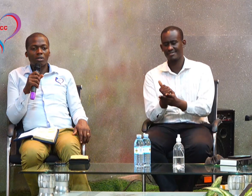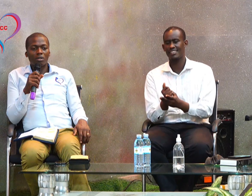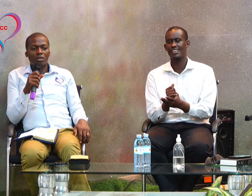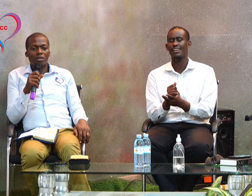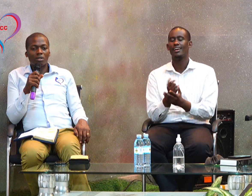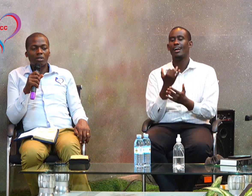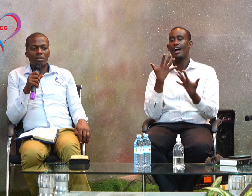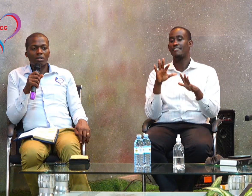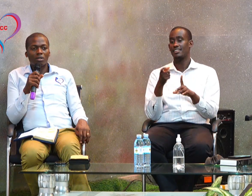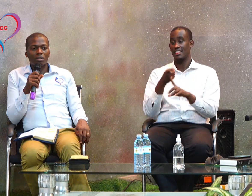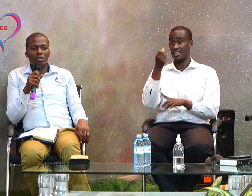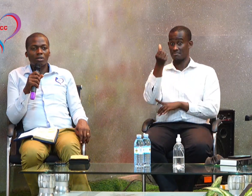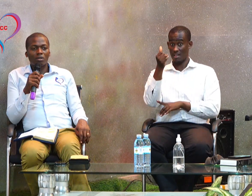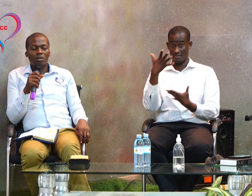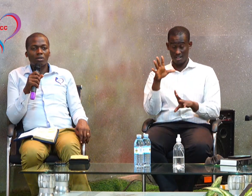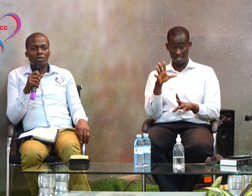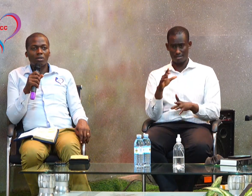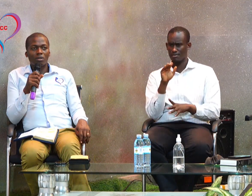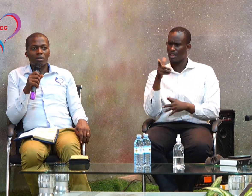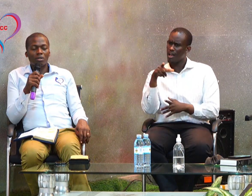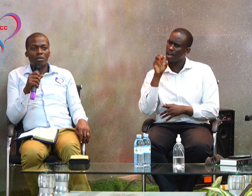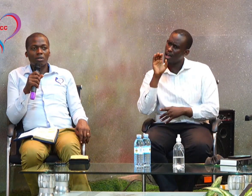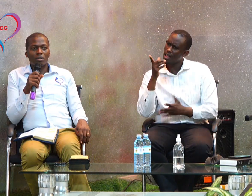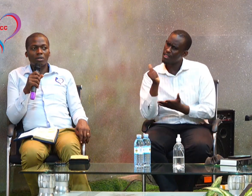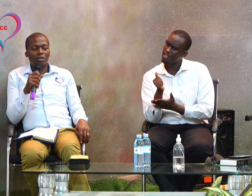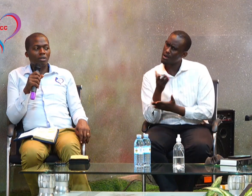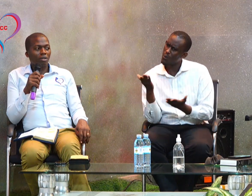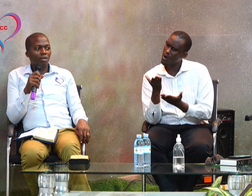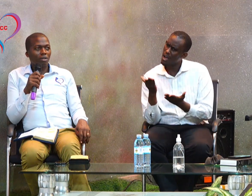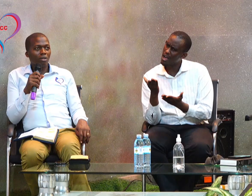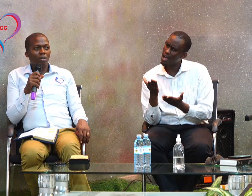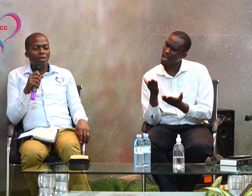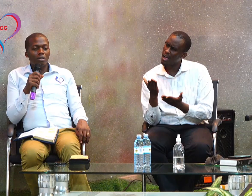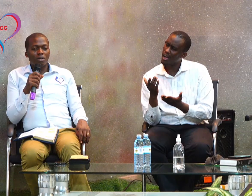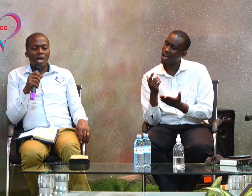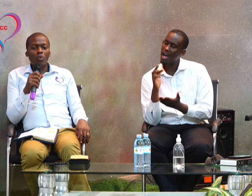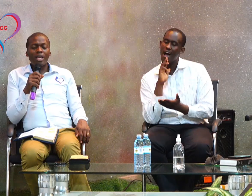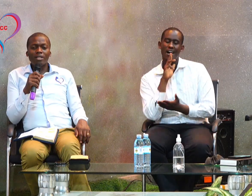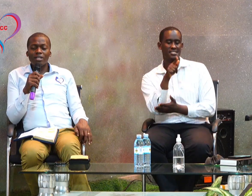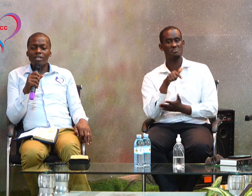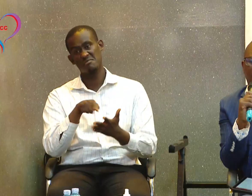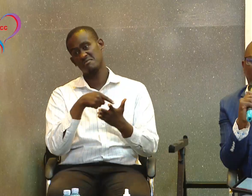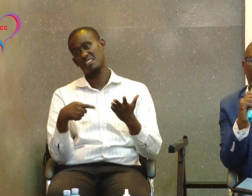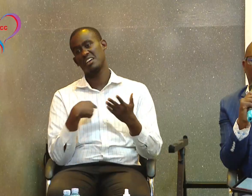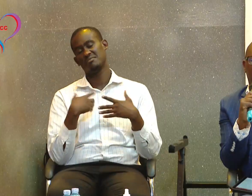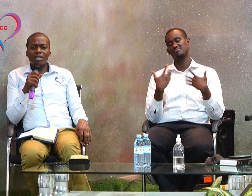like 5-6 months, I came and asked him, where are Yusuf? I said, Dianema.